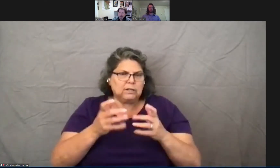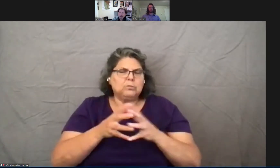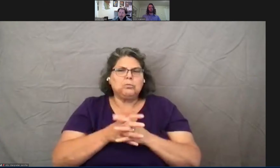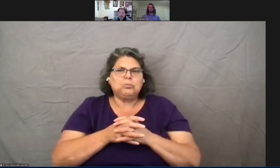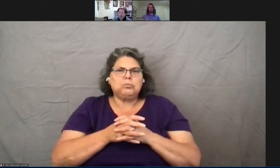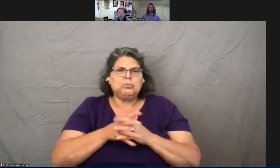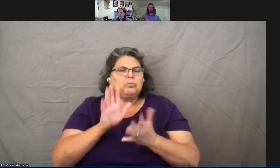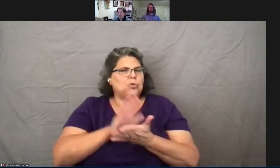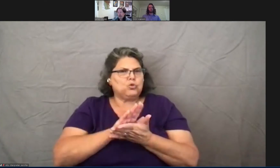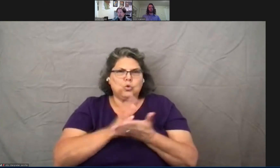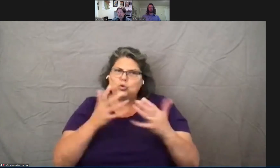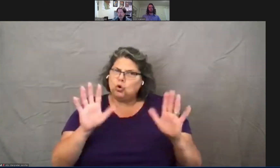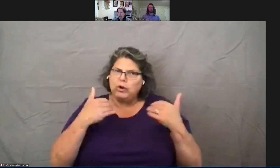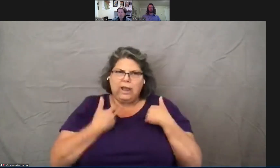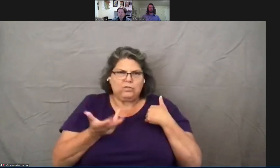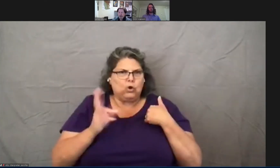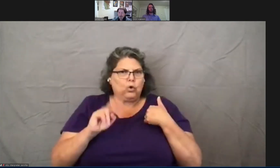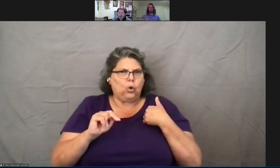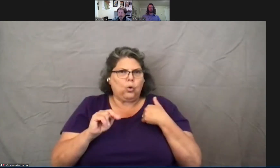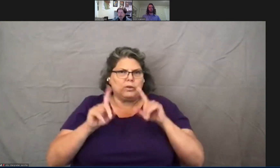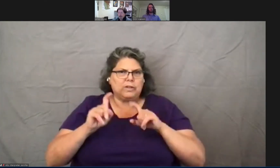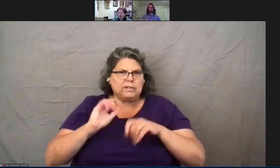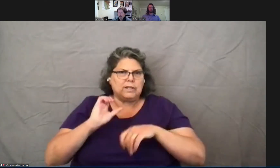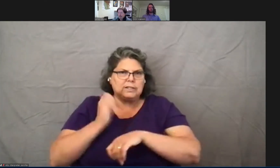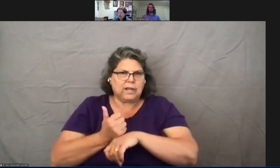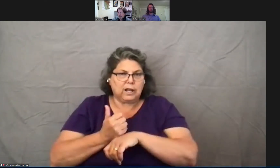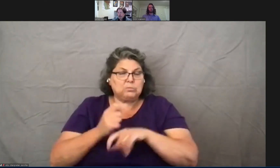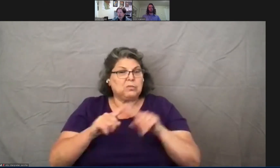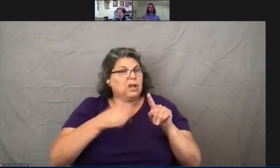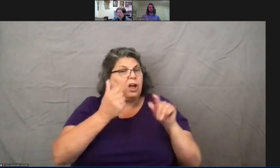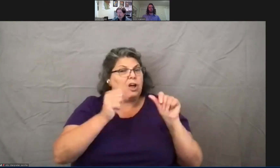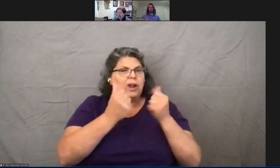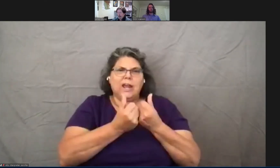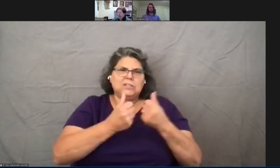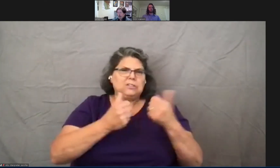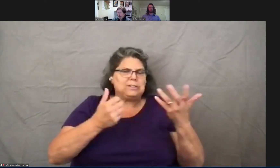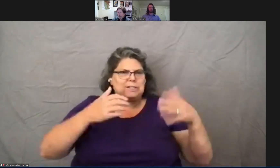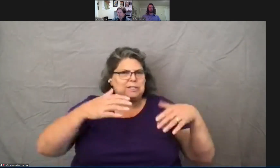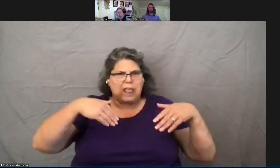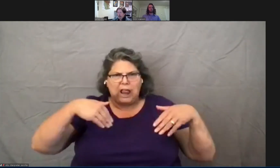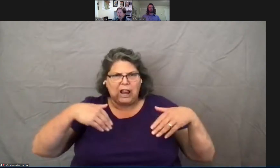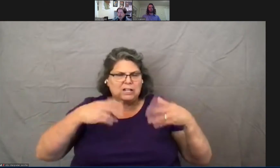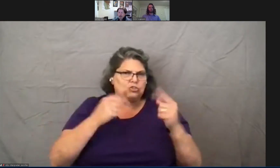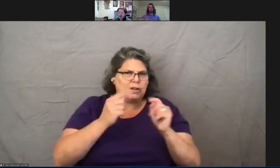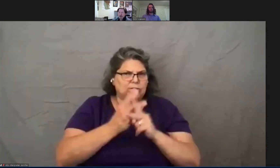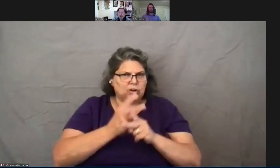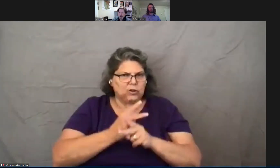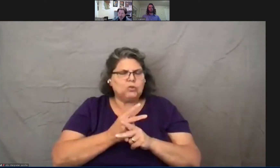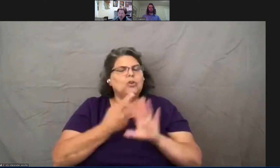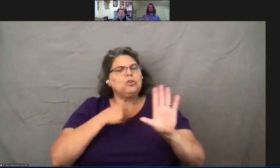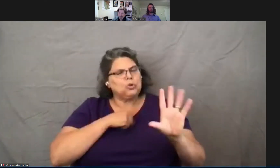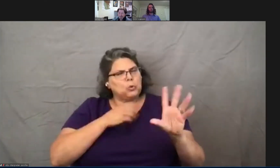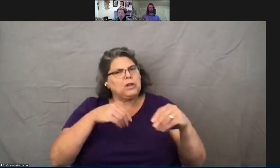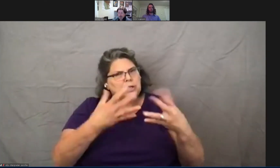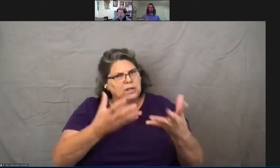have testing set up, but it's taking some time for other agencies to set it up. So we've set it out with a little bit of time, so it's